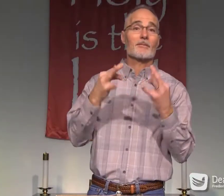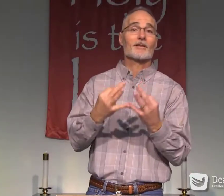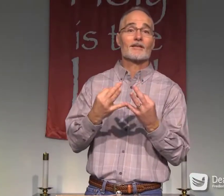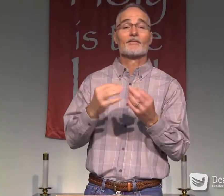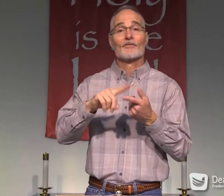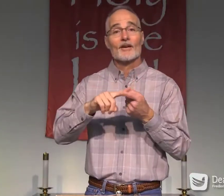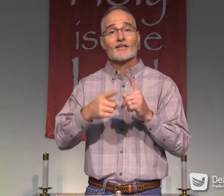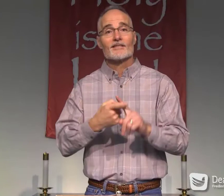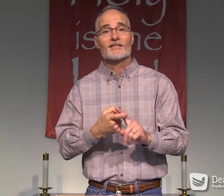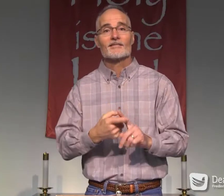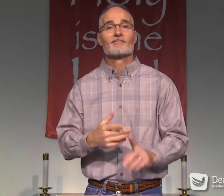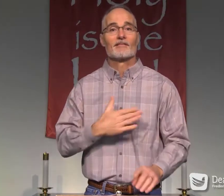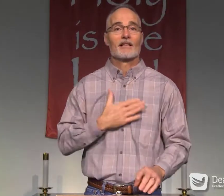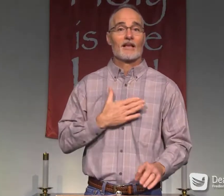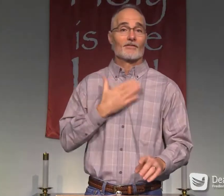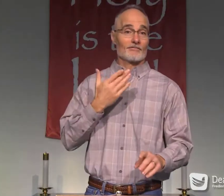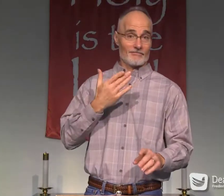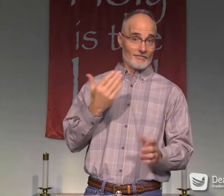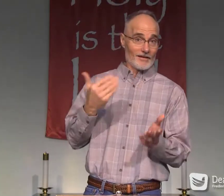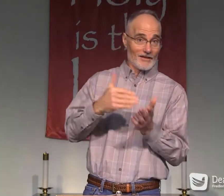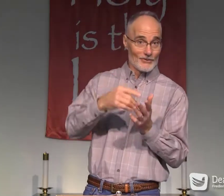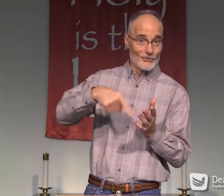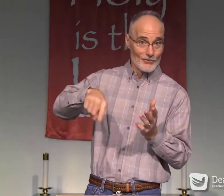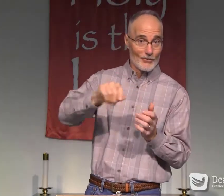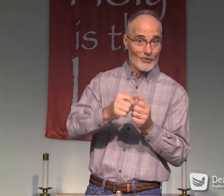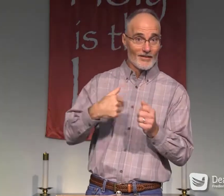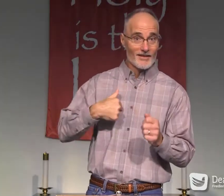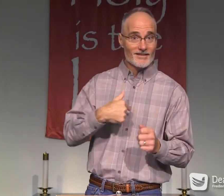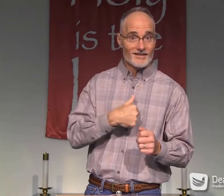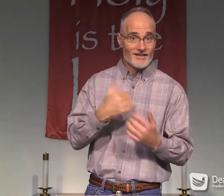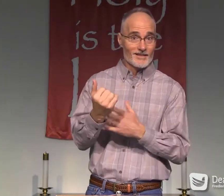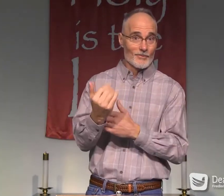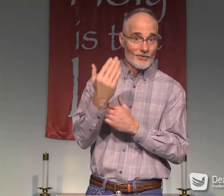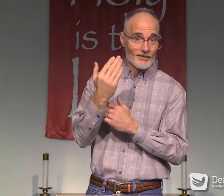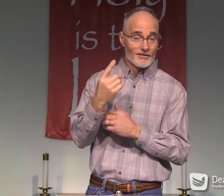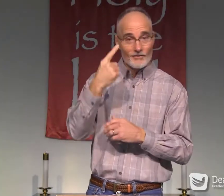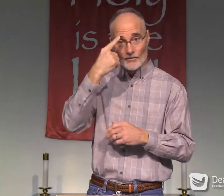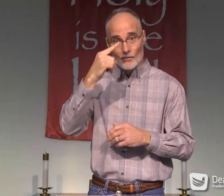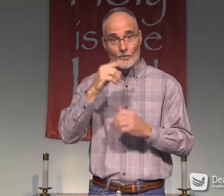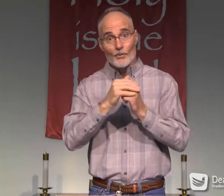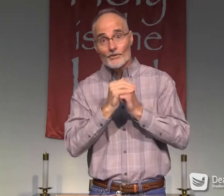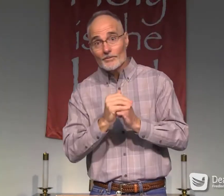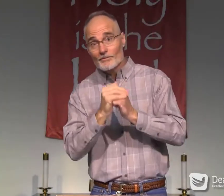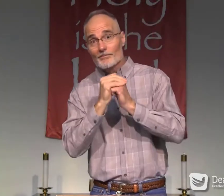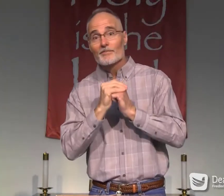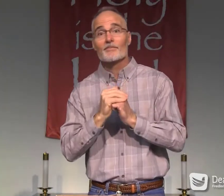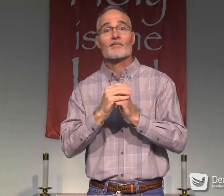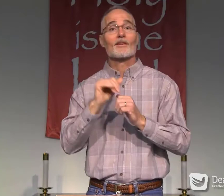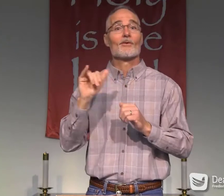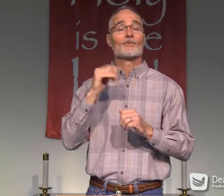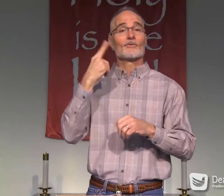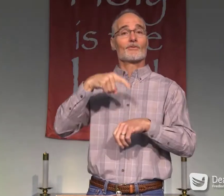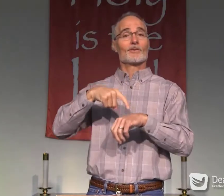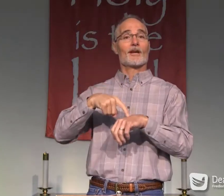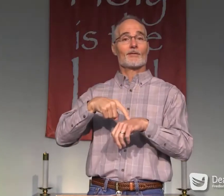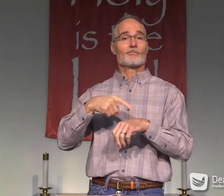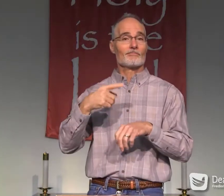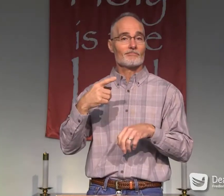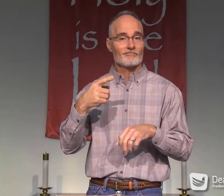Good morning, church family. Good morning, friends. Glad that you're again with us this morning for worship.